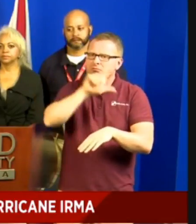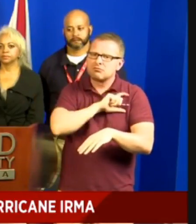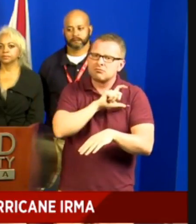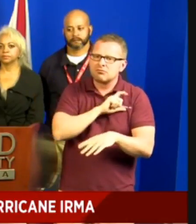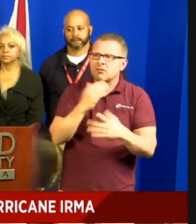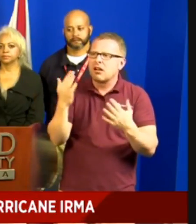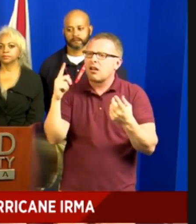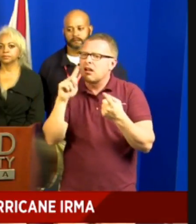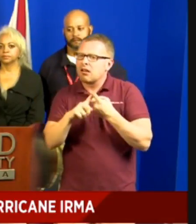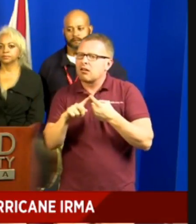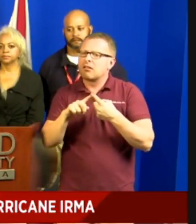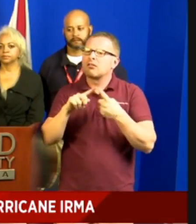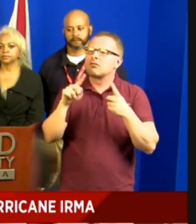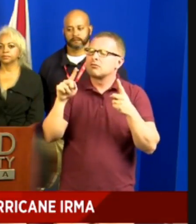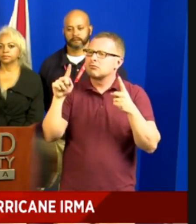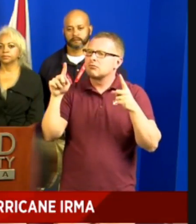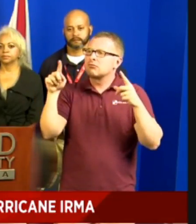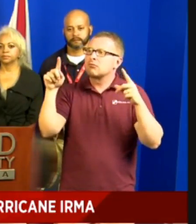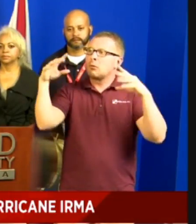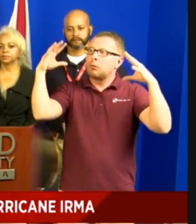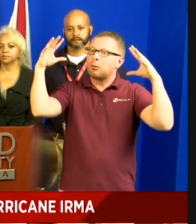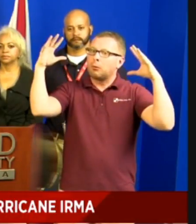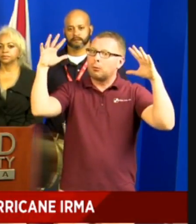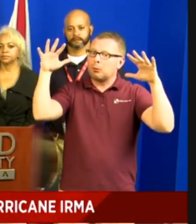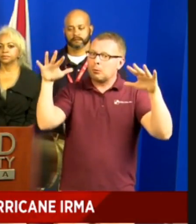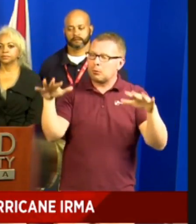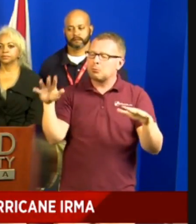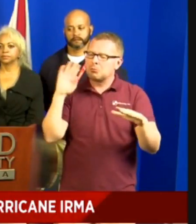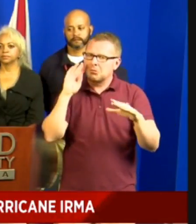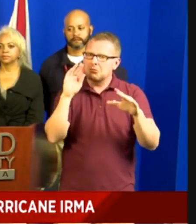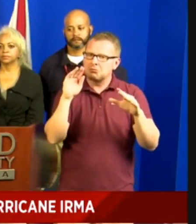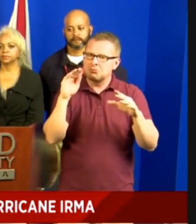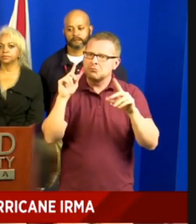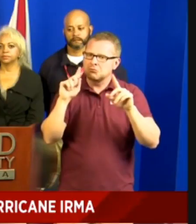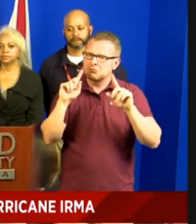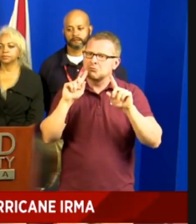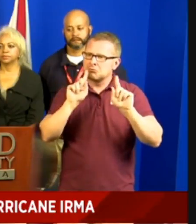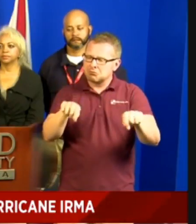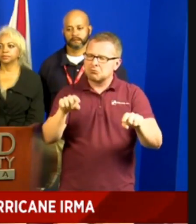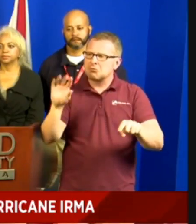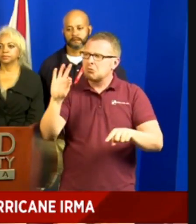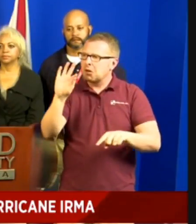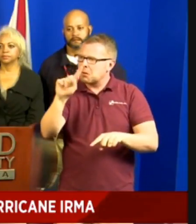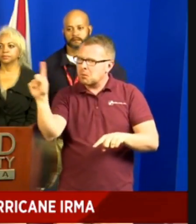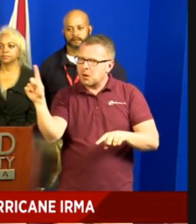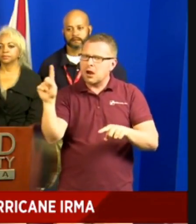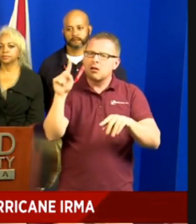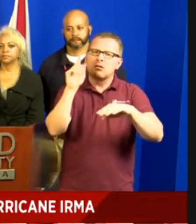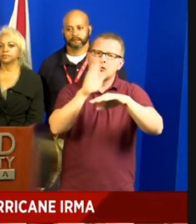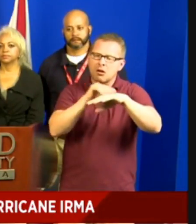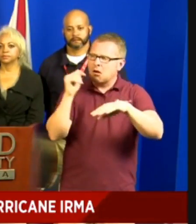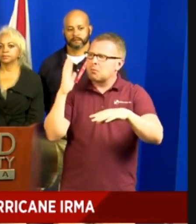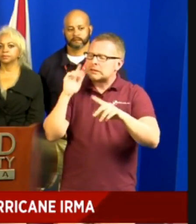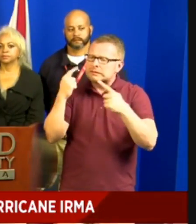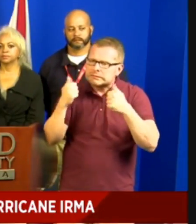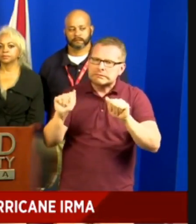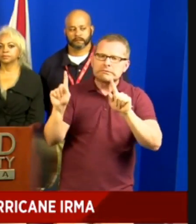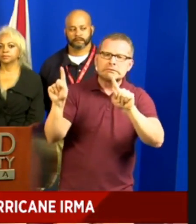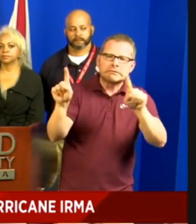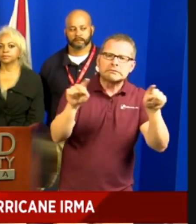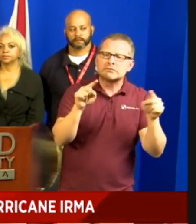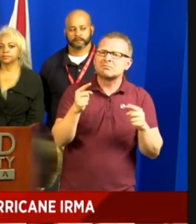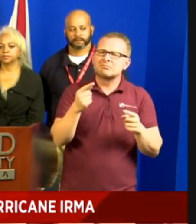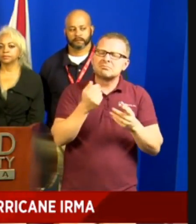begin answering 911 calls and calls for service. Take care of your neighbors, take care of each other. As the mayor